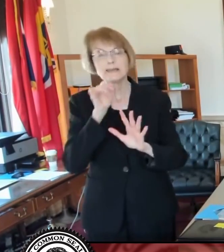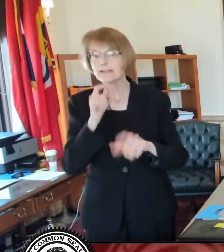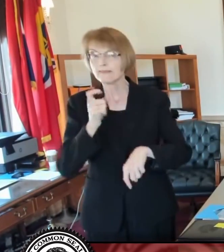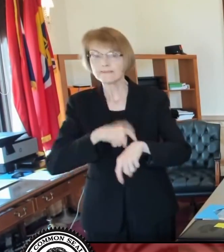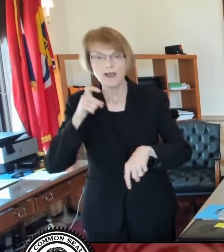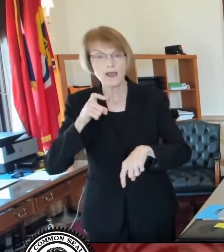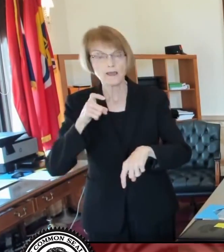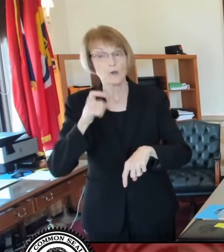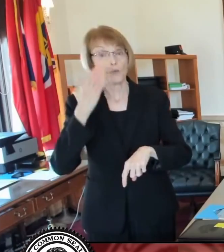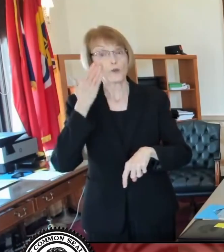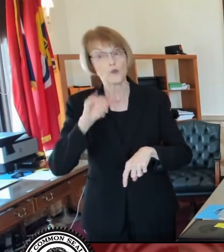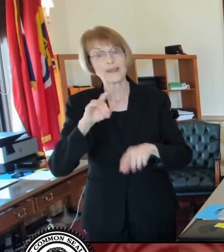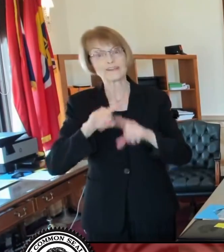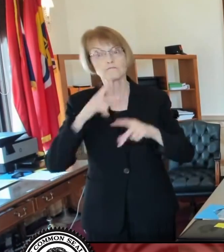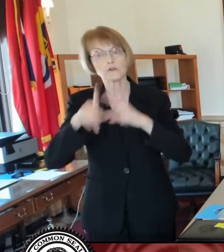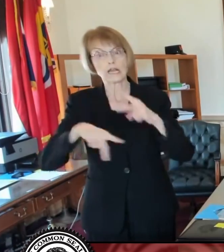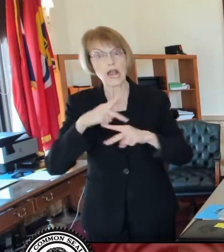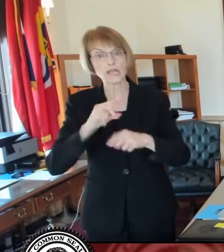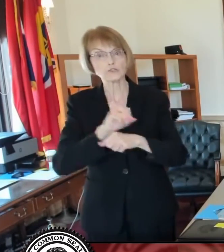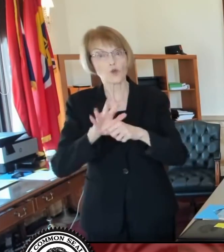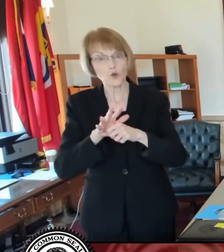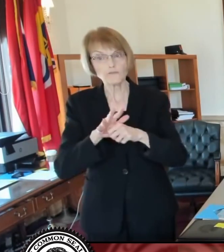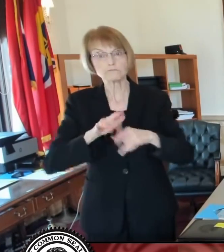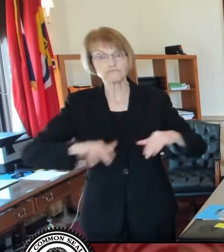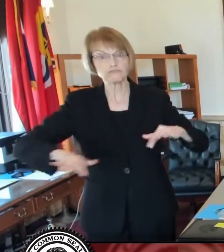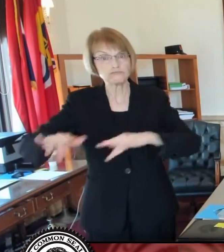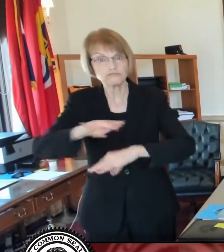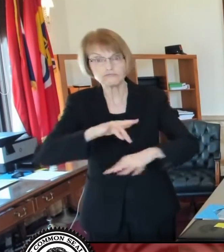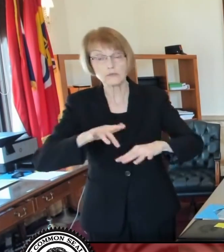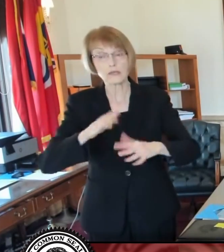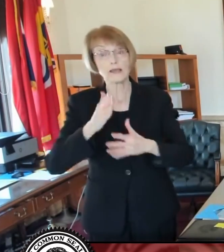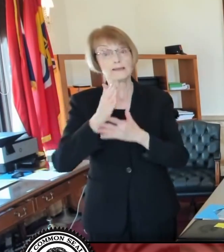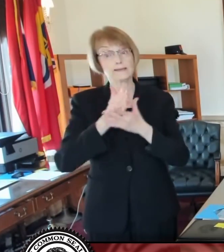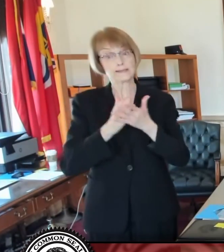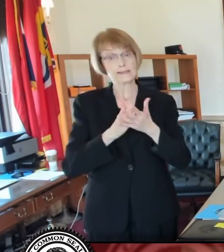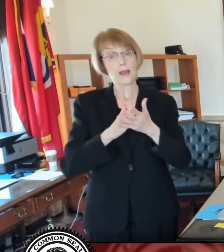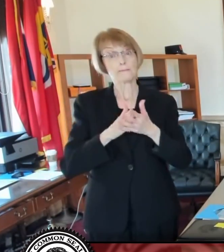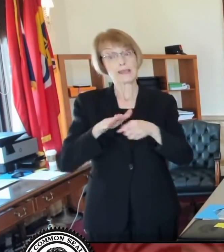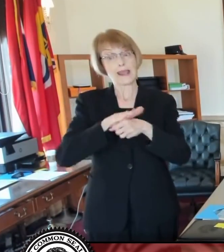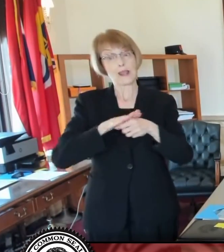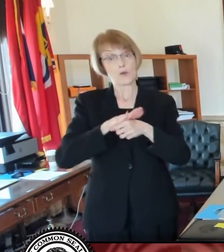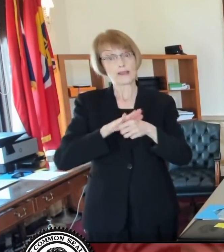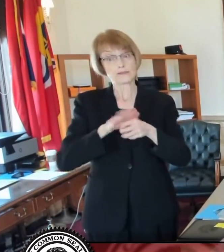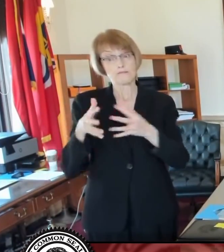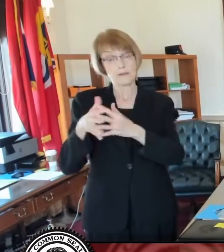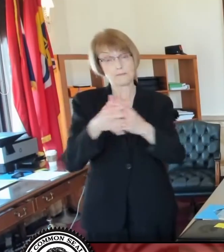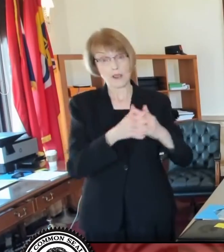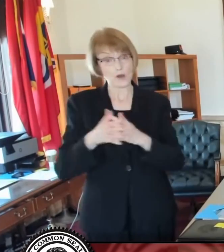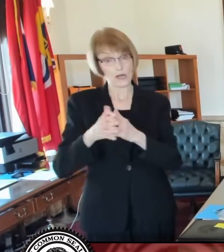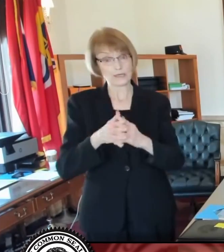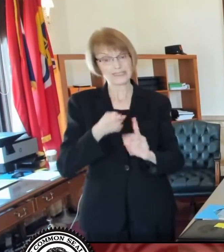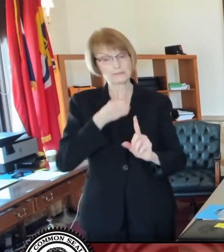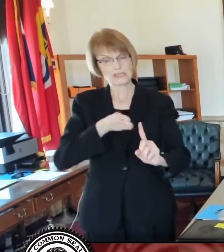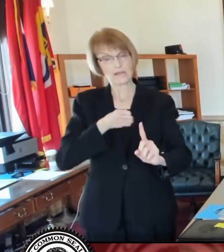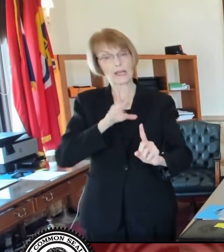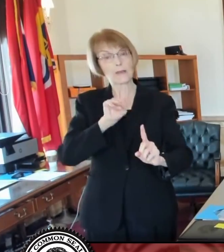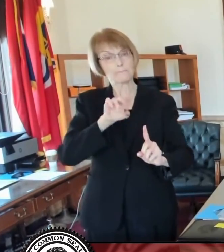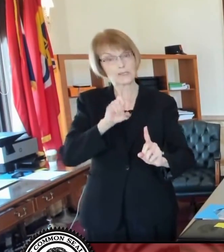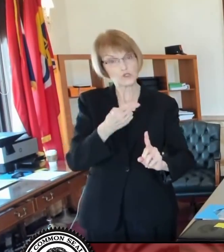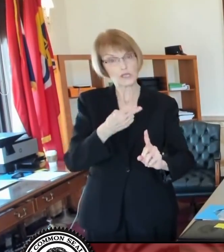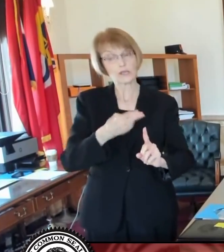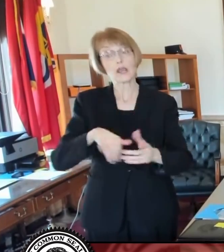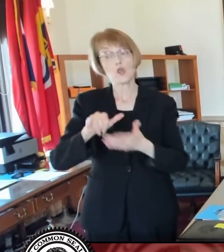are circulating, and in some areas of the country, particularly Michigan, New York,